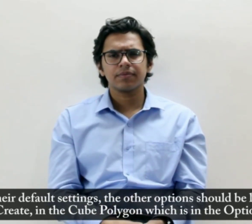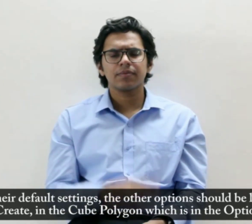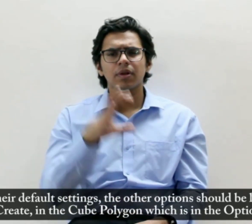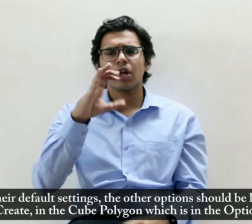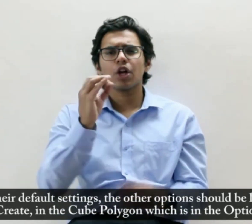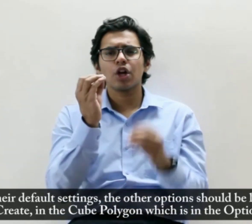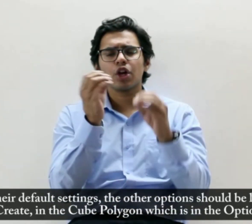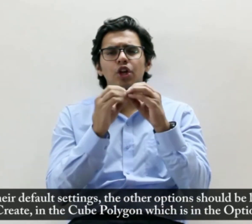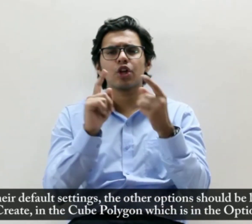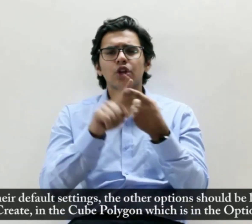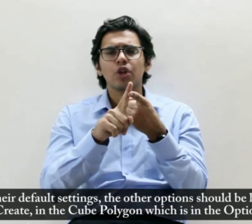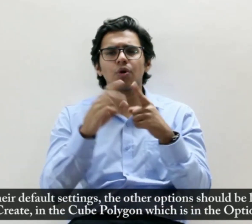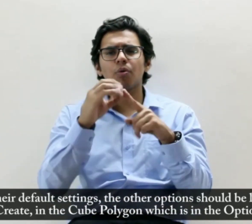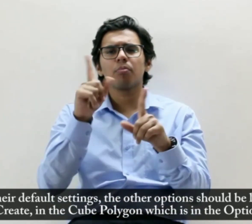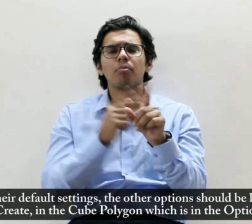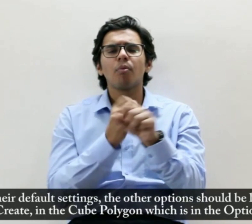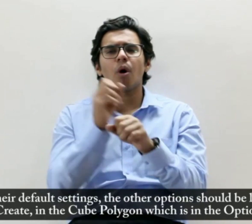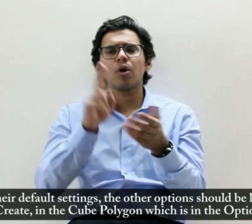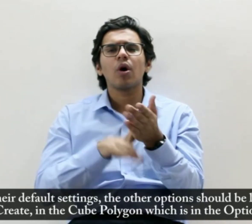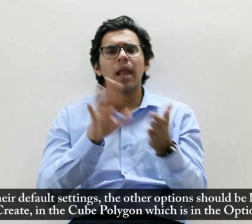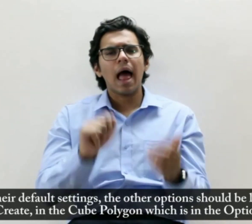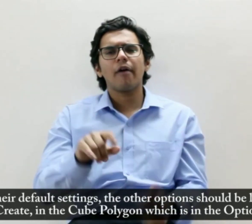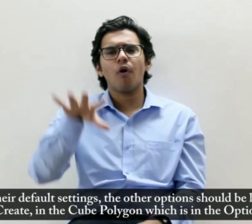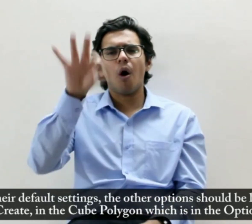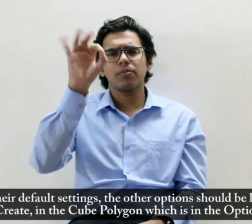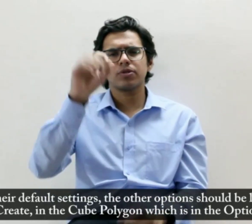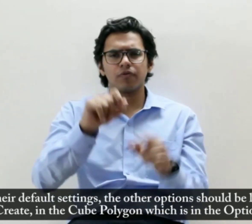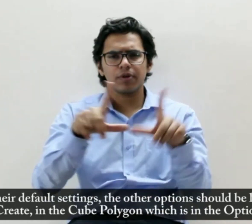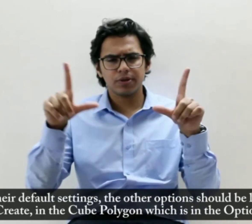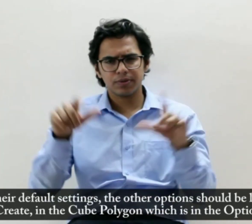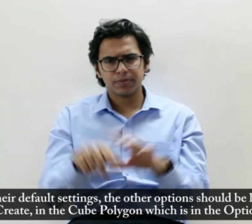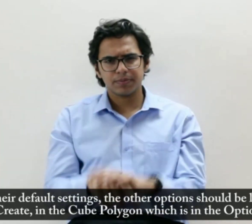polygon, which is in the option window.